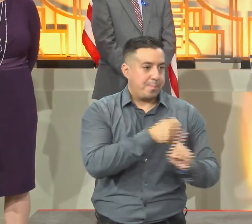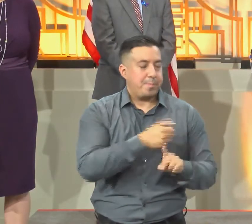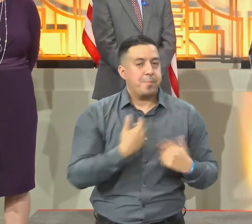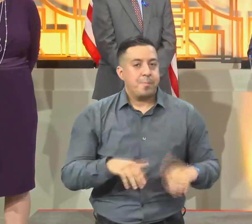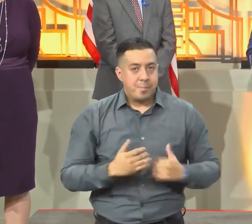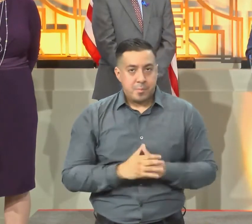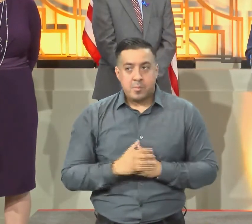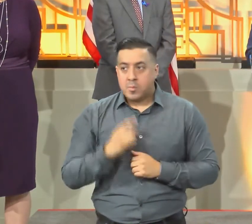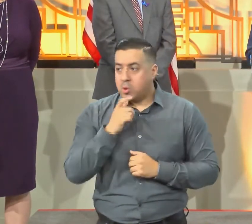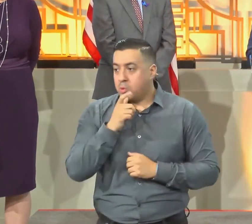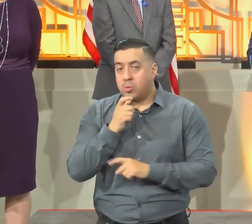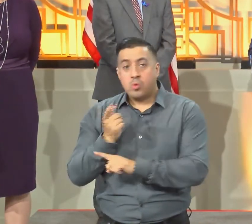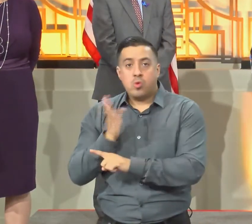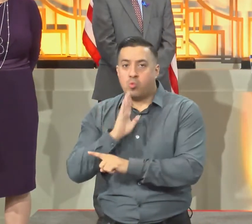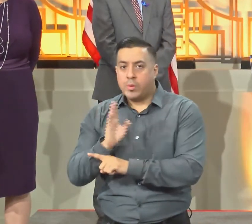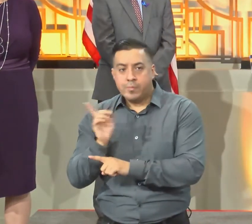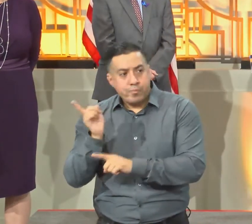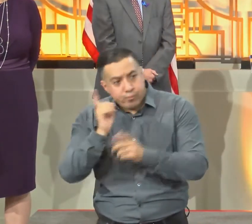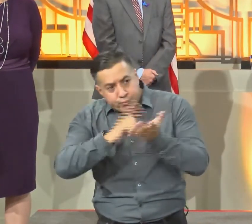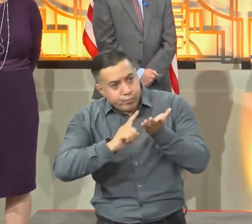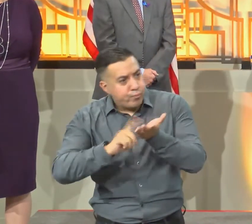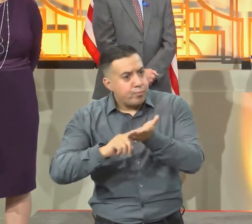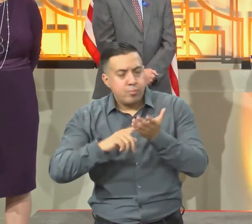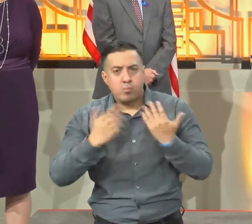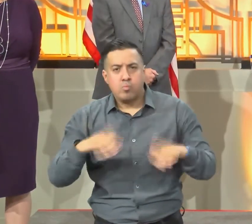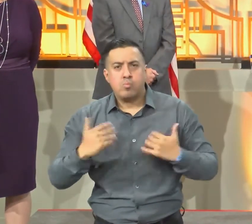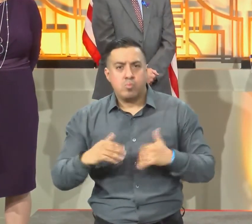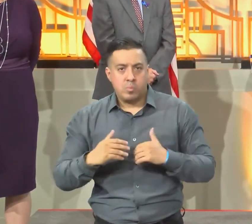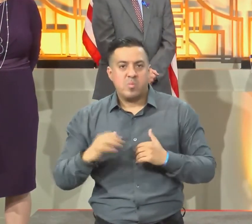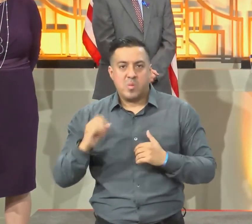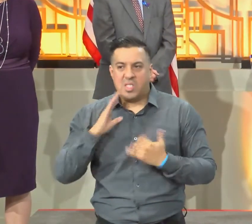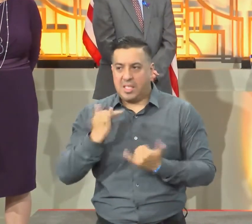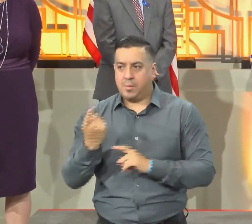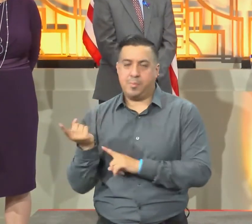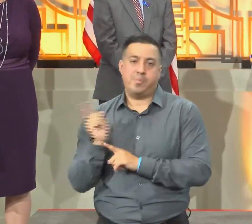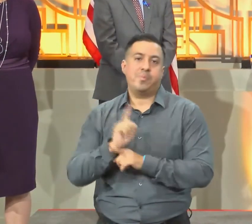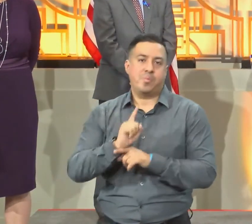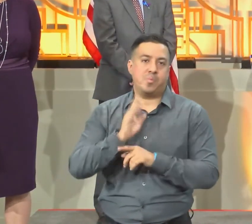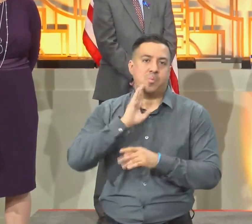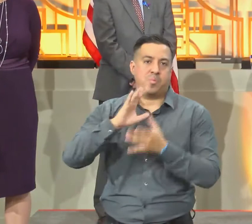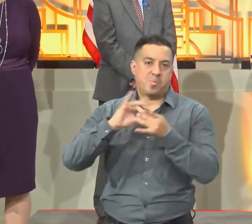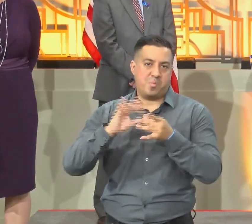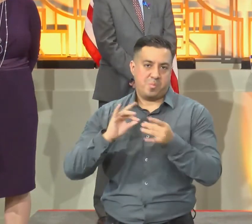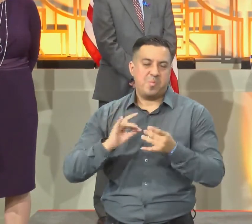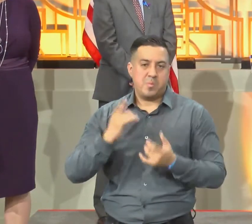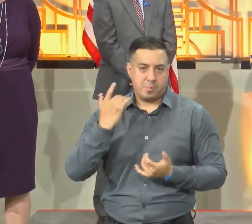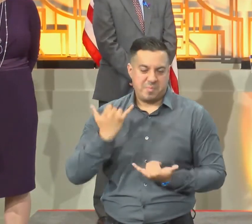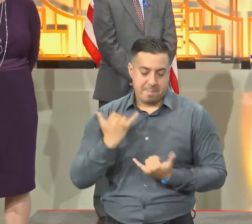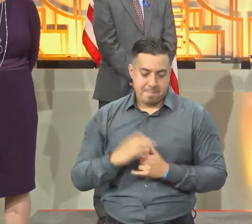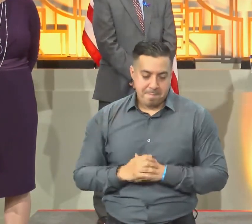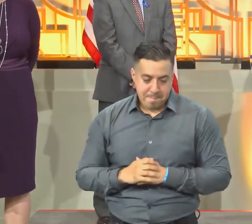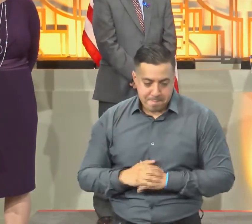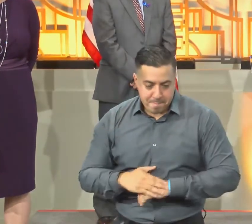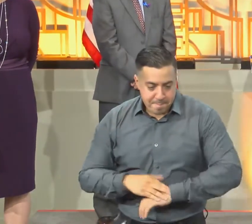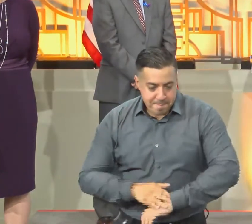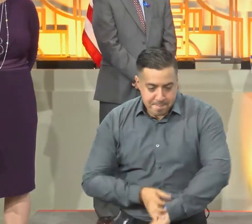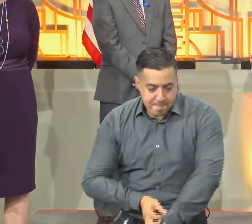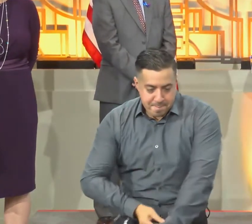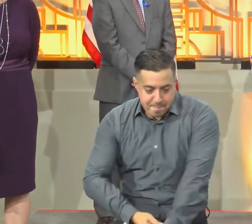you were out front on this issue. So let me now recognize and call on Councilmember Abby Kamen for her remarks.